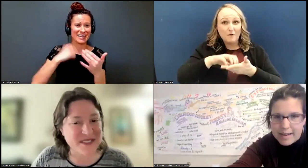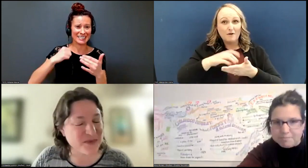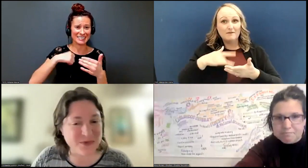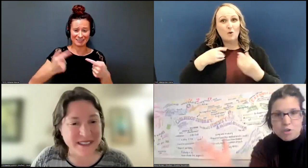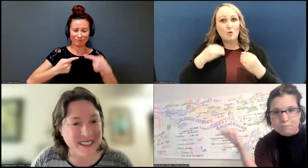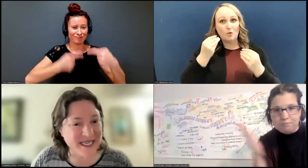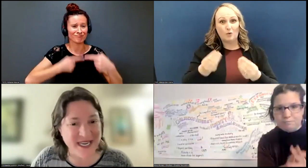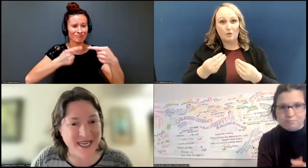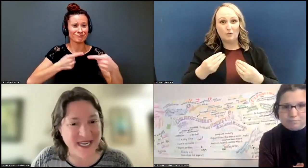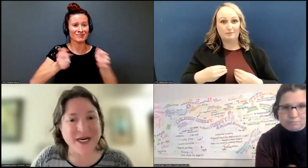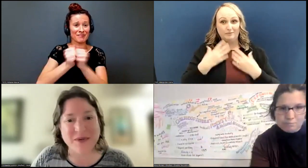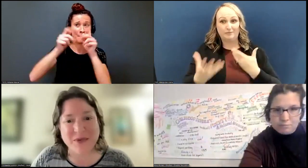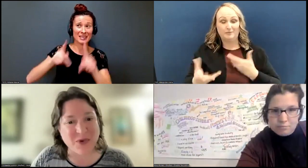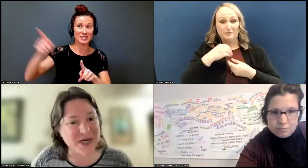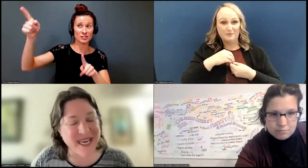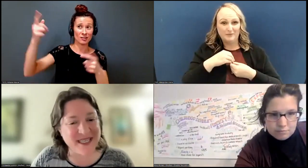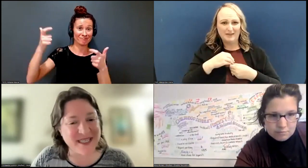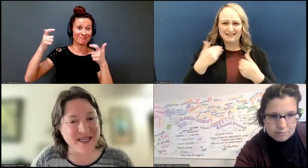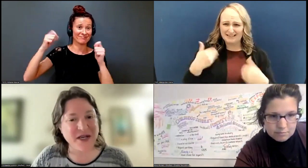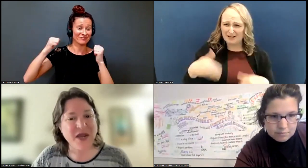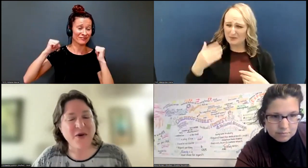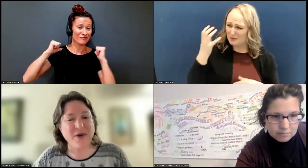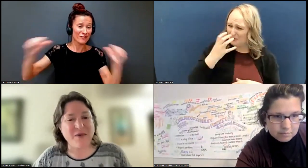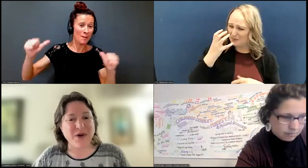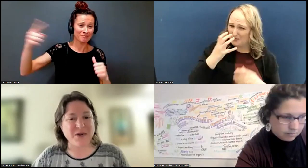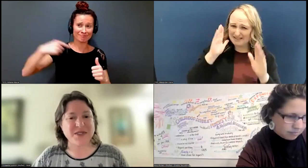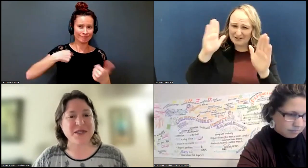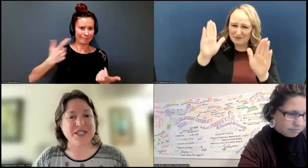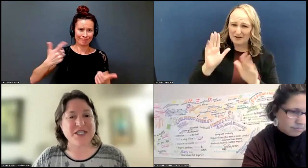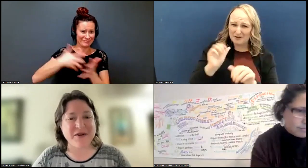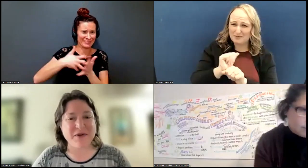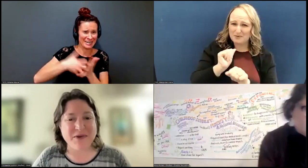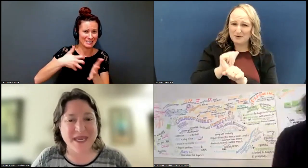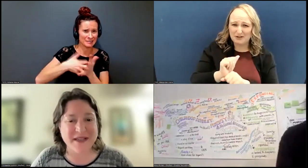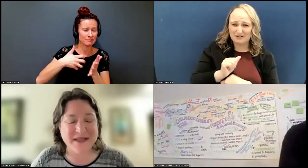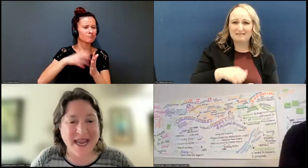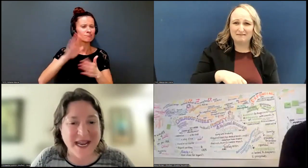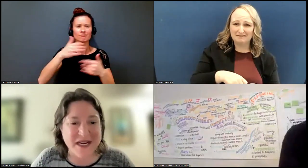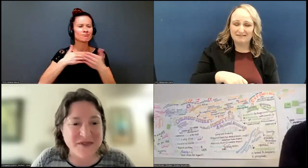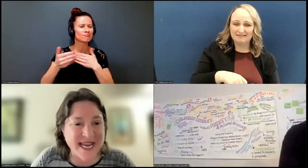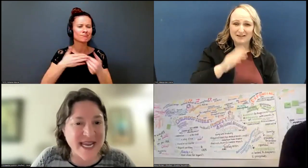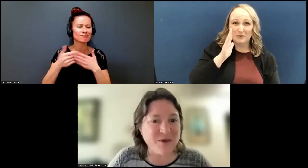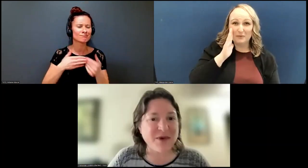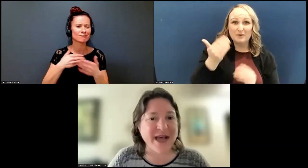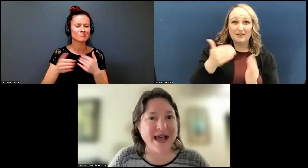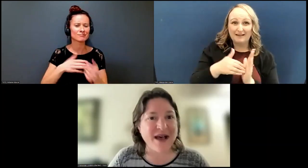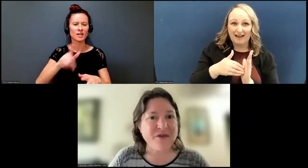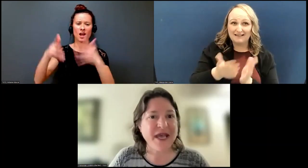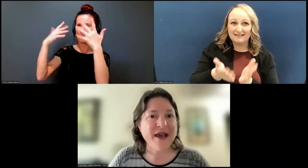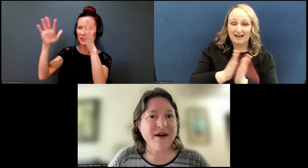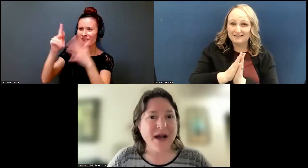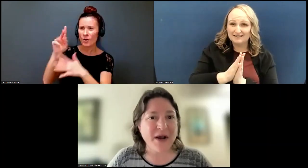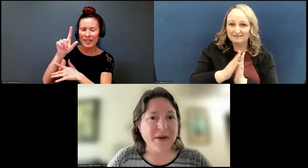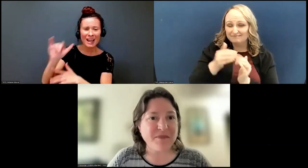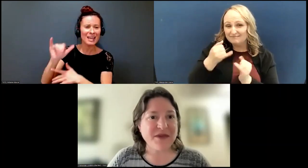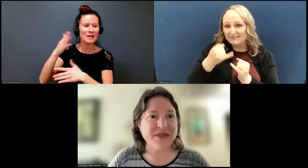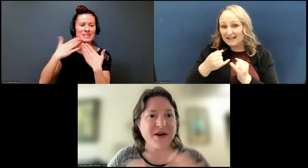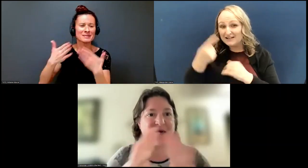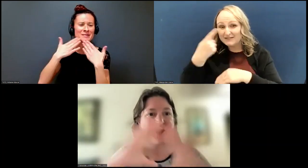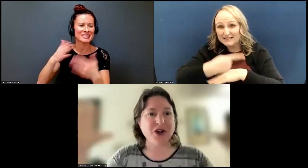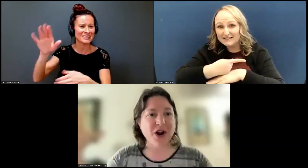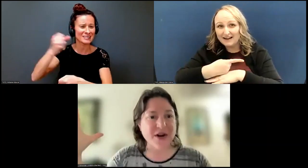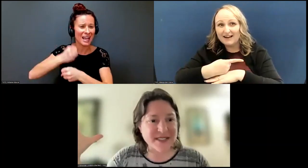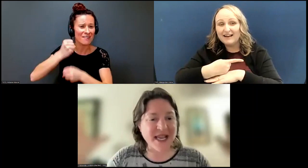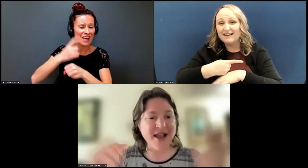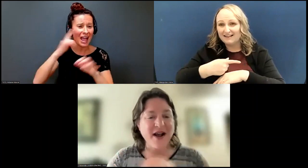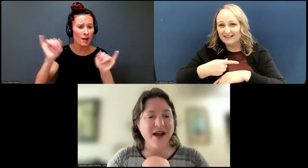Kelly. That's really incredible work. And we will certainly check in with you again at end of day, and we will have